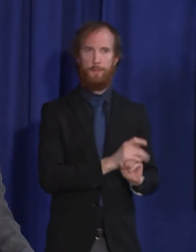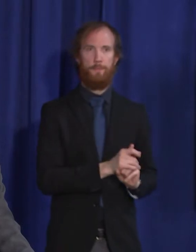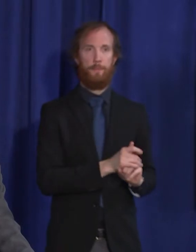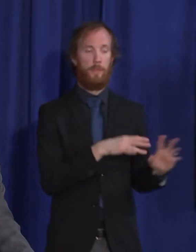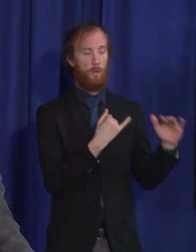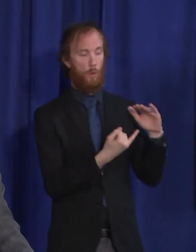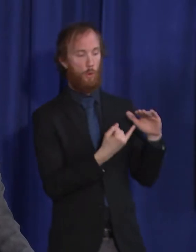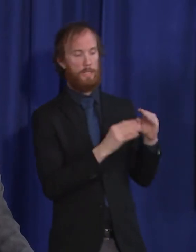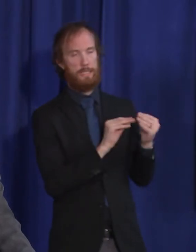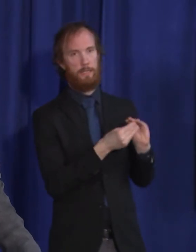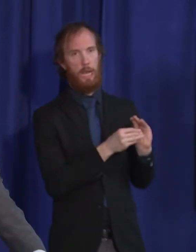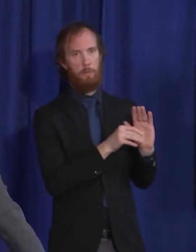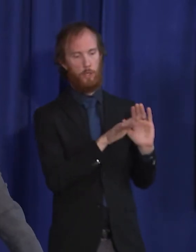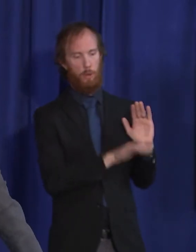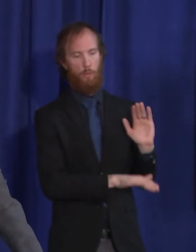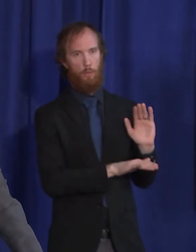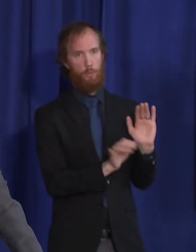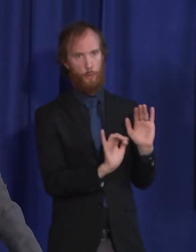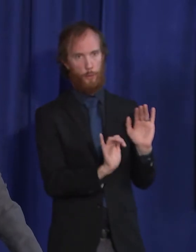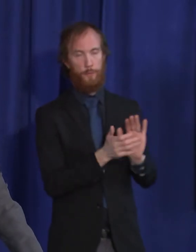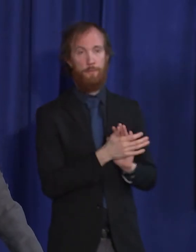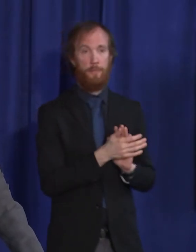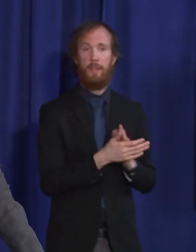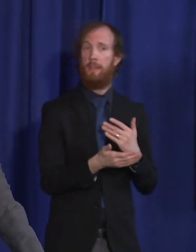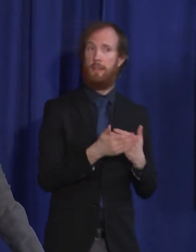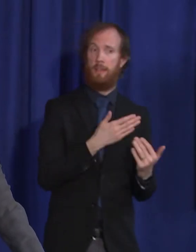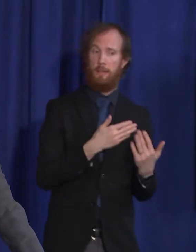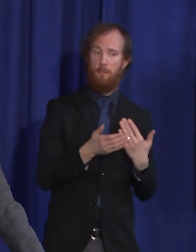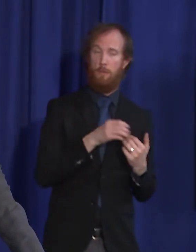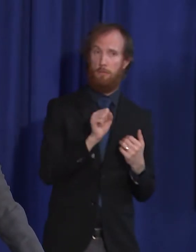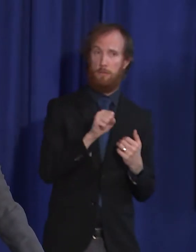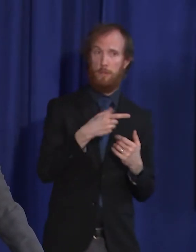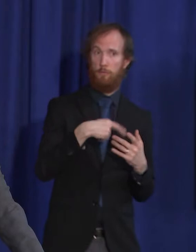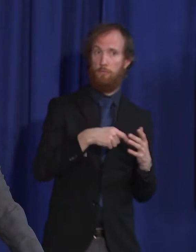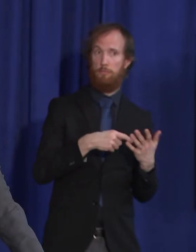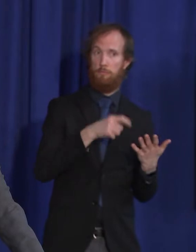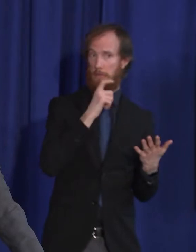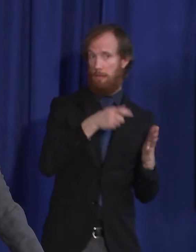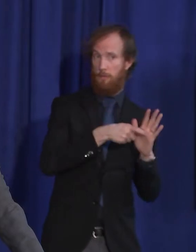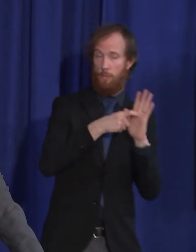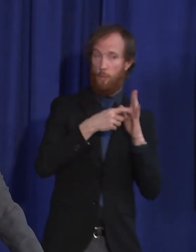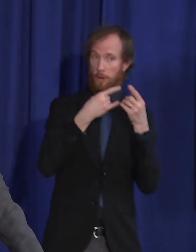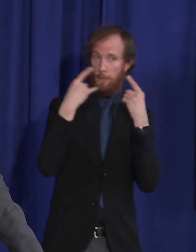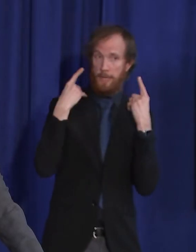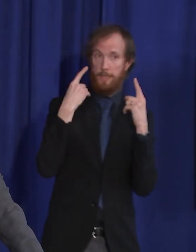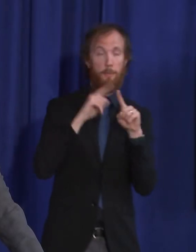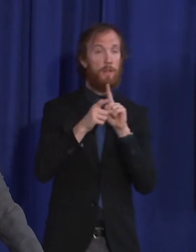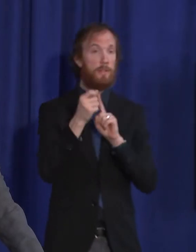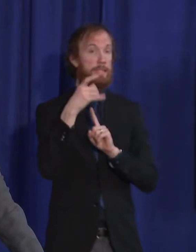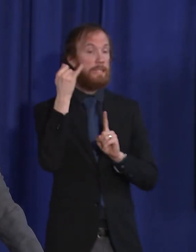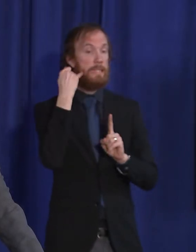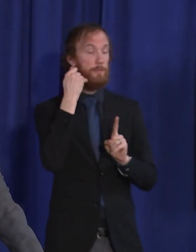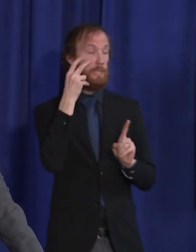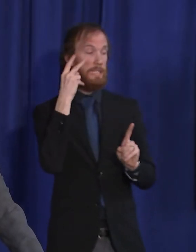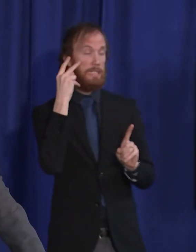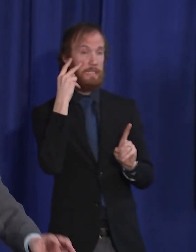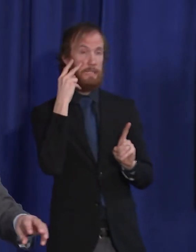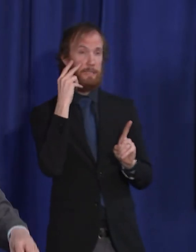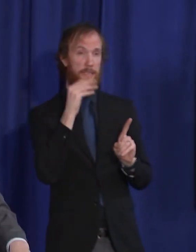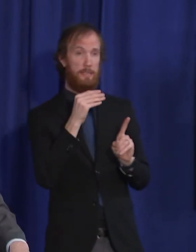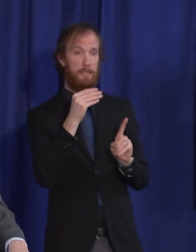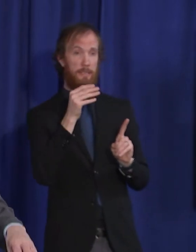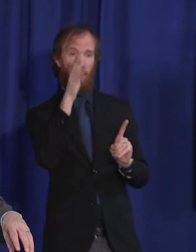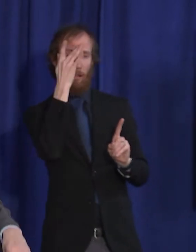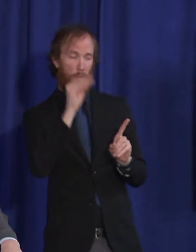to be very low. So even though we are mask optional, just to be clear, anytime we've had any exposures in our classrooms, we